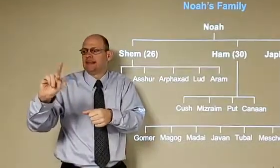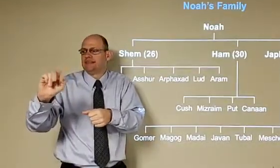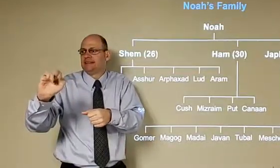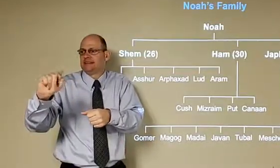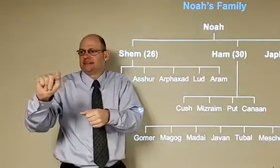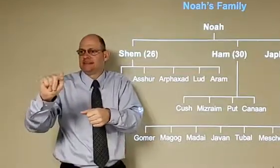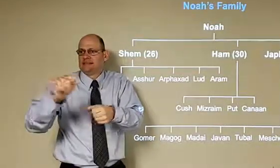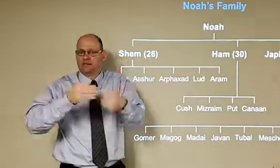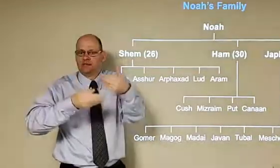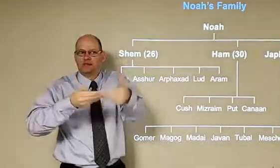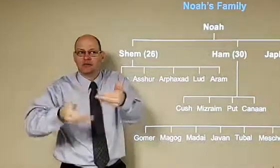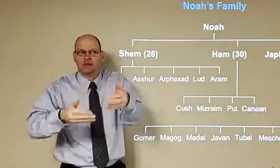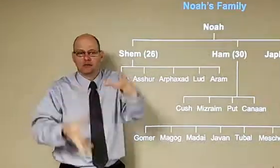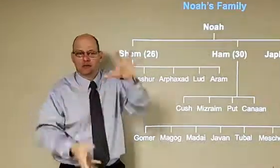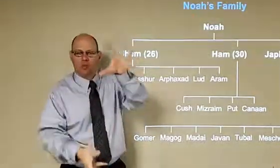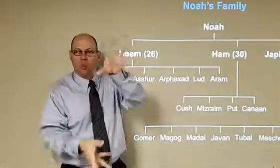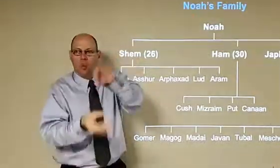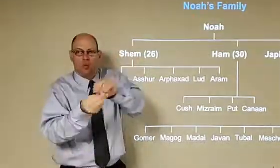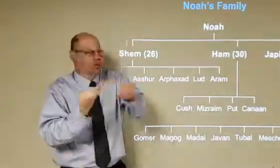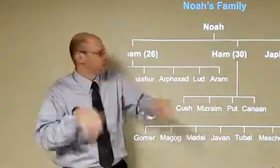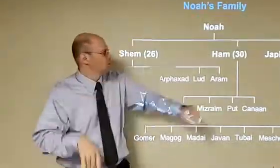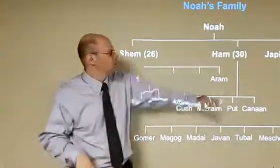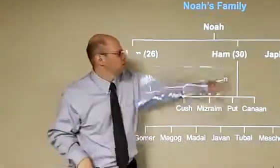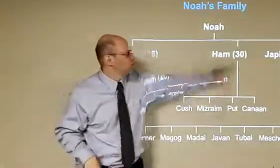It's a count of all the genealogies,